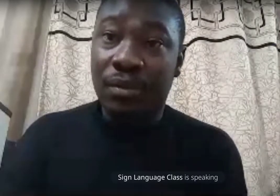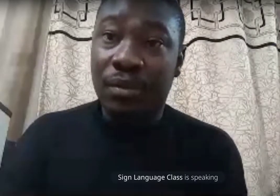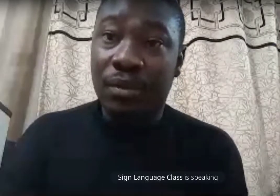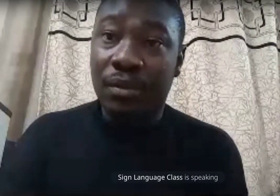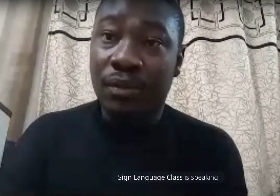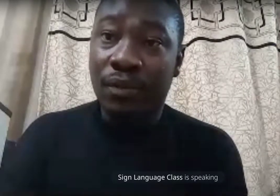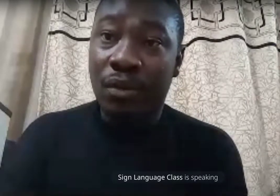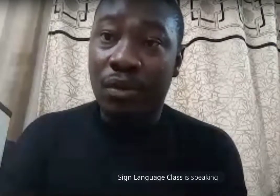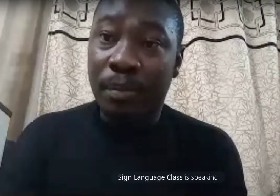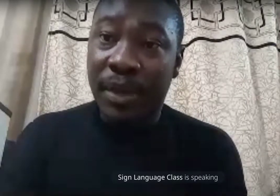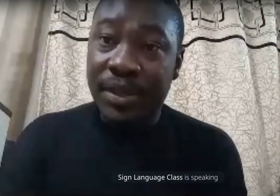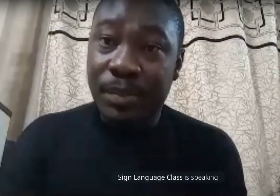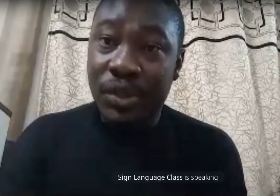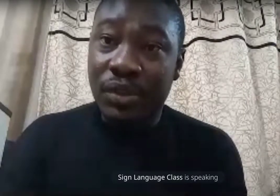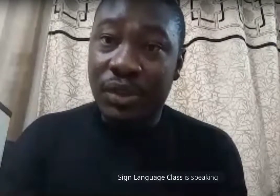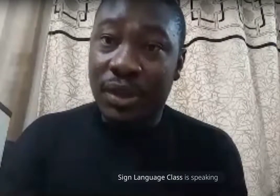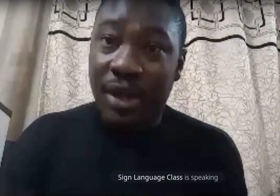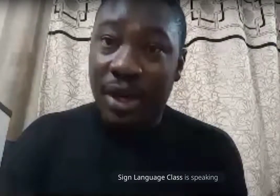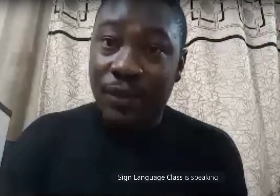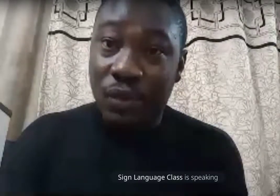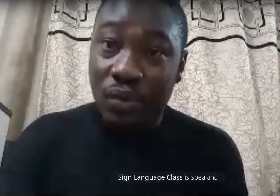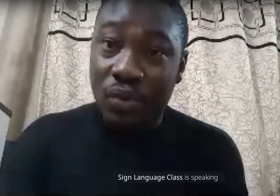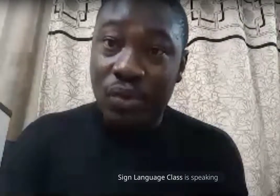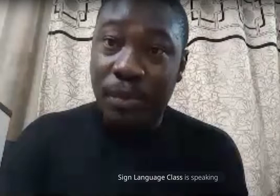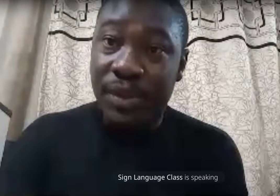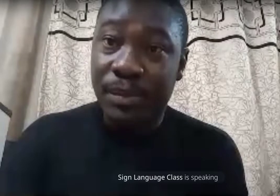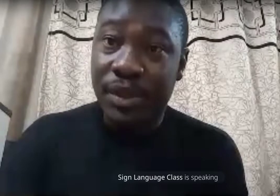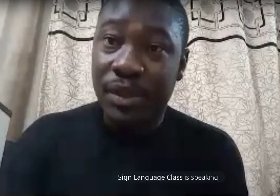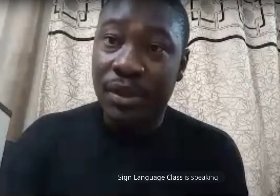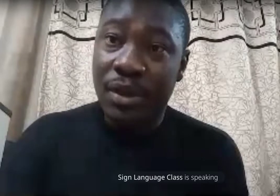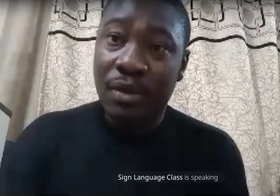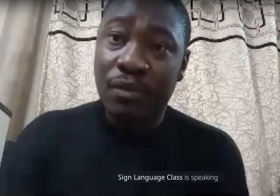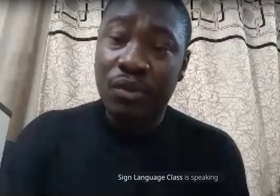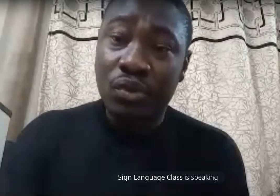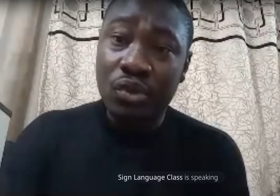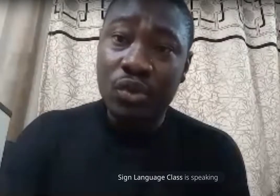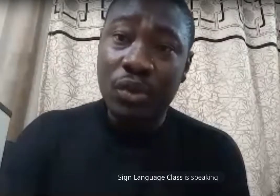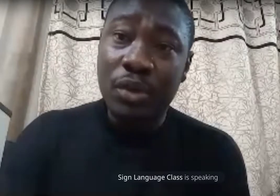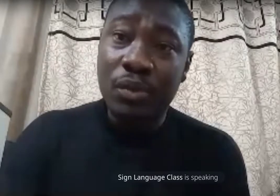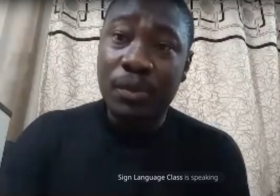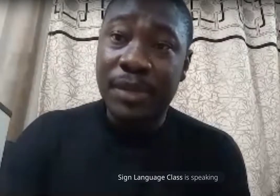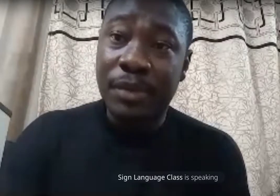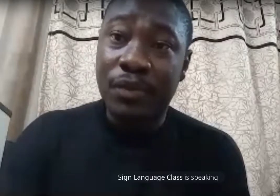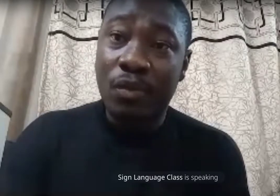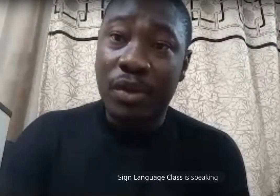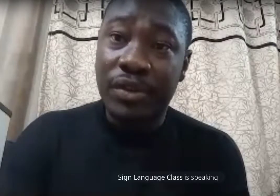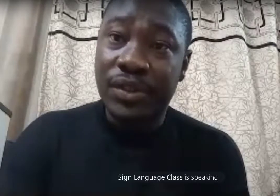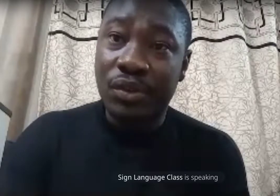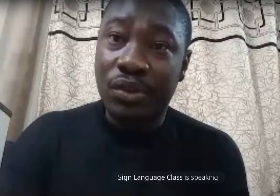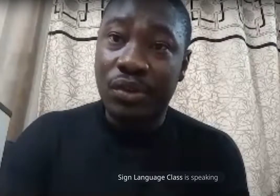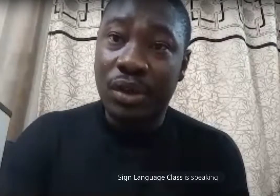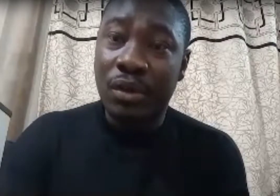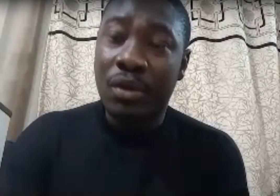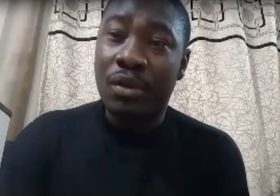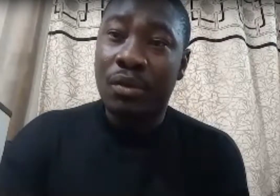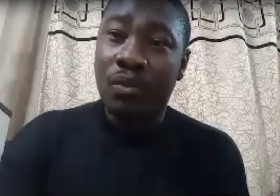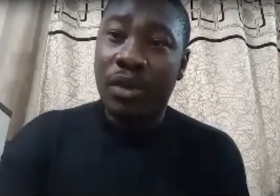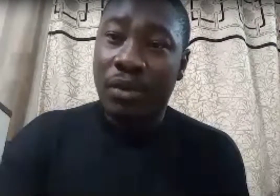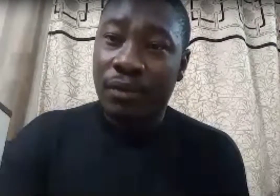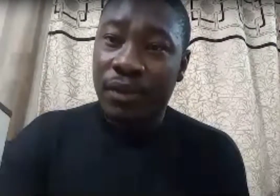able to participate for one reason or the other, we are confident that you're practicing wherever you are. And don't worry, you will learn this